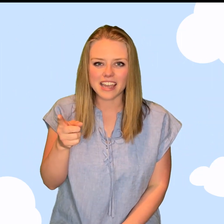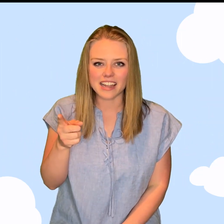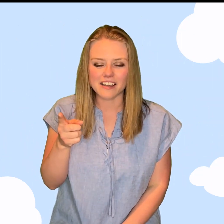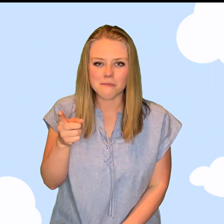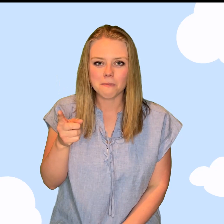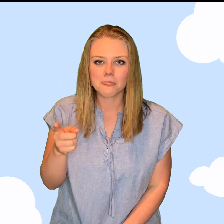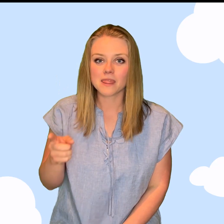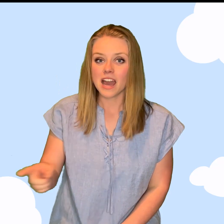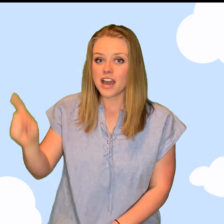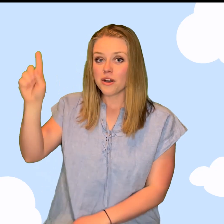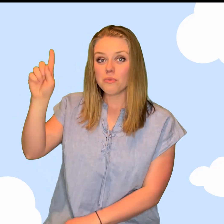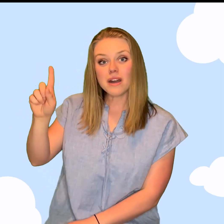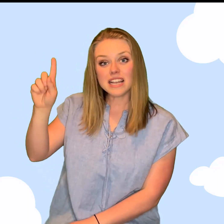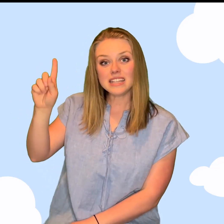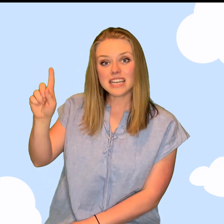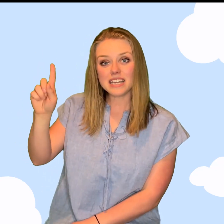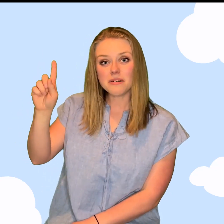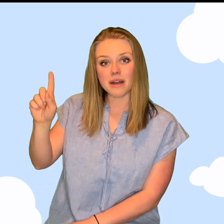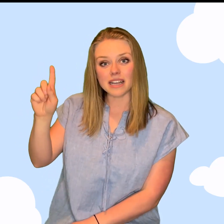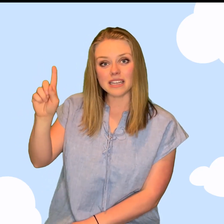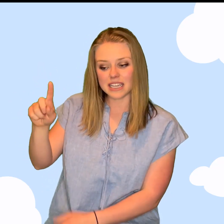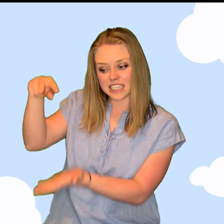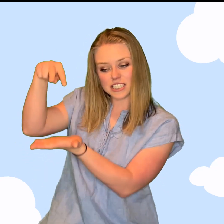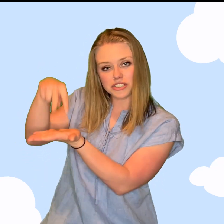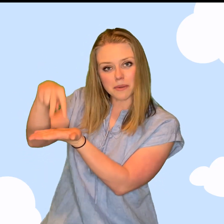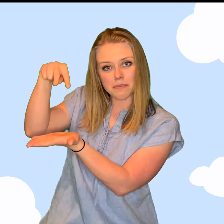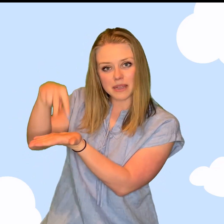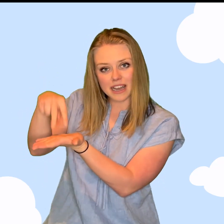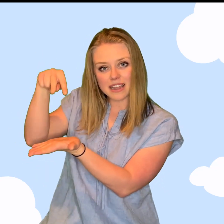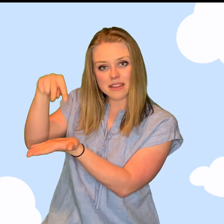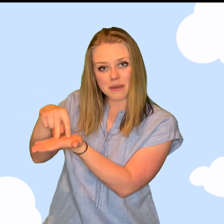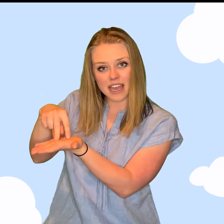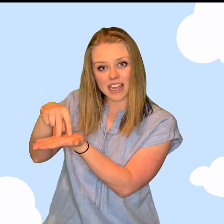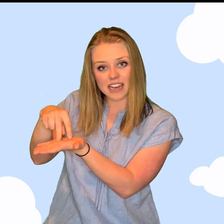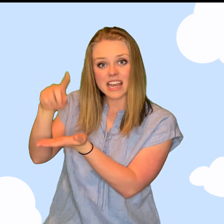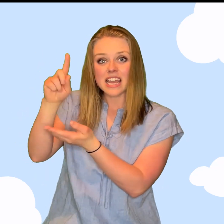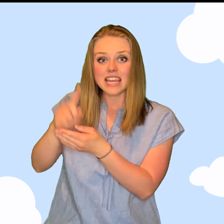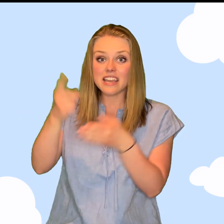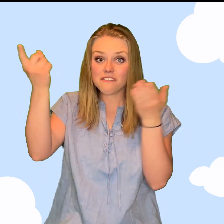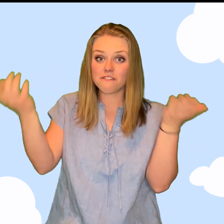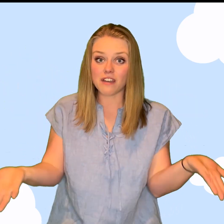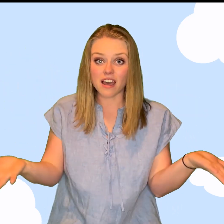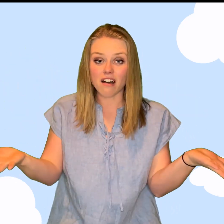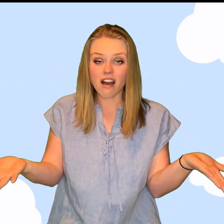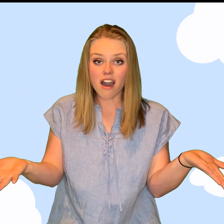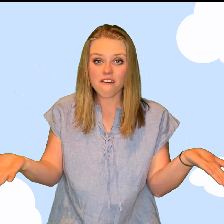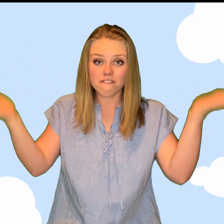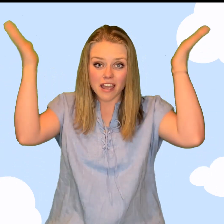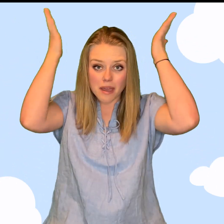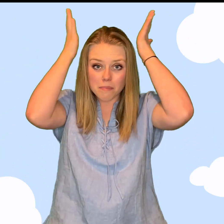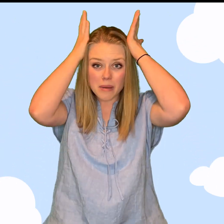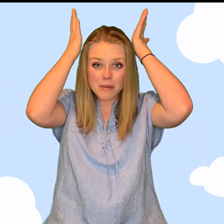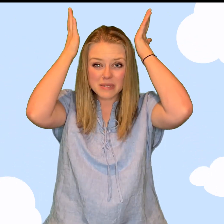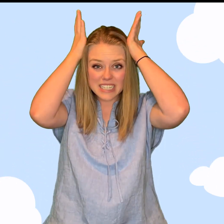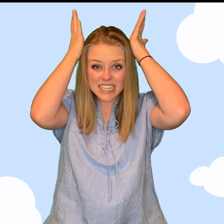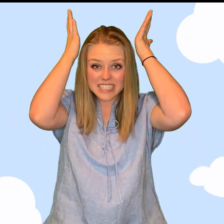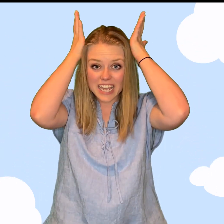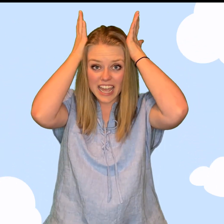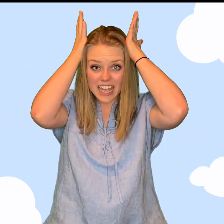bed." 1 little monkey jumping on the bed. He fell off and bumped his